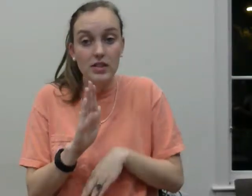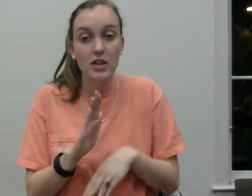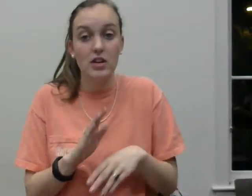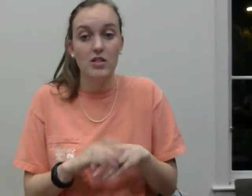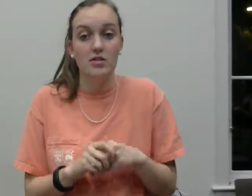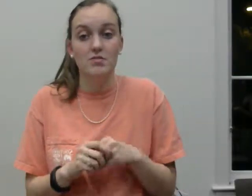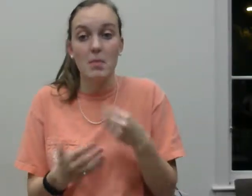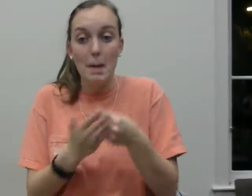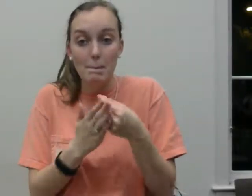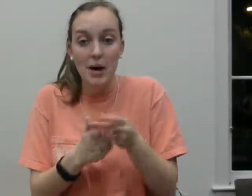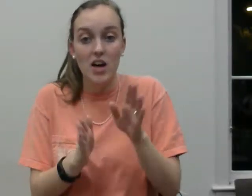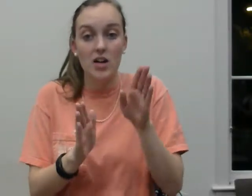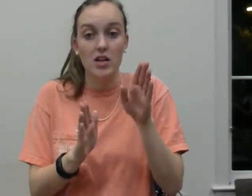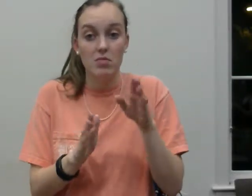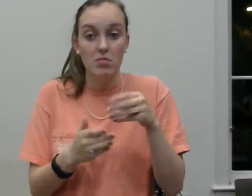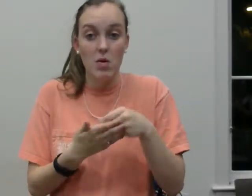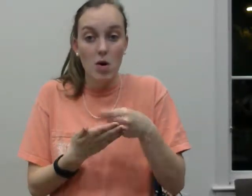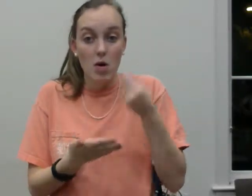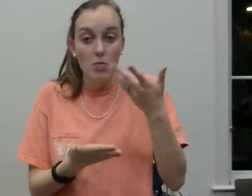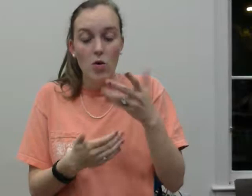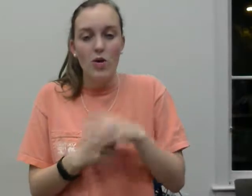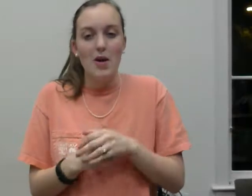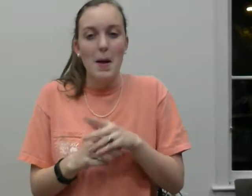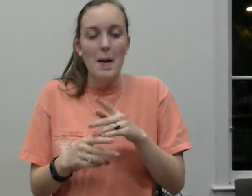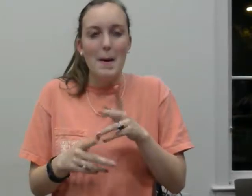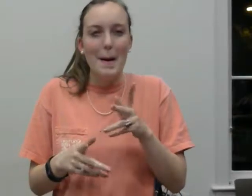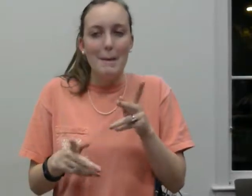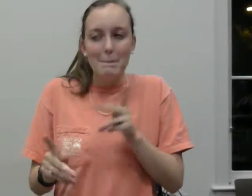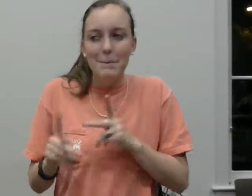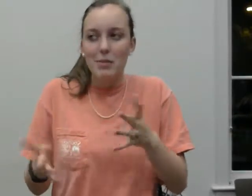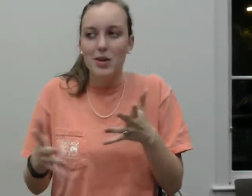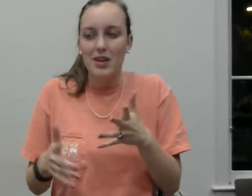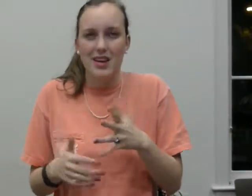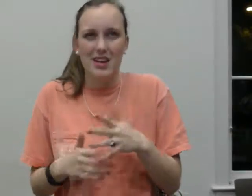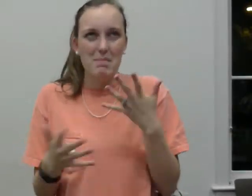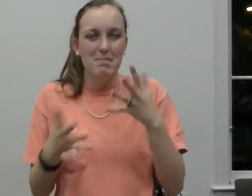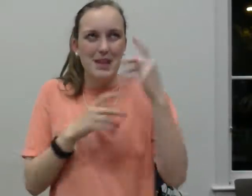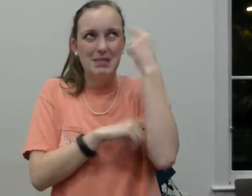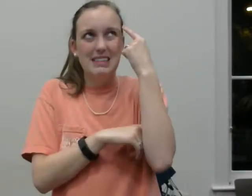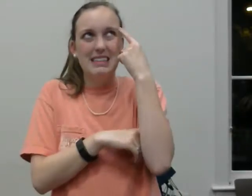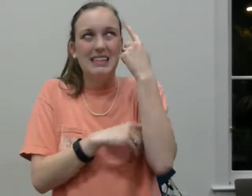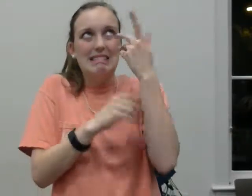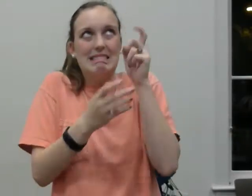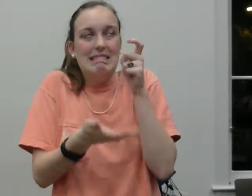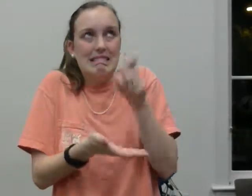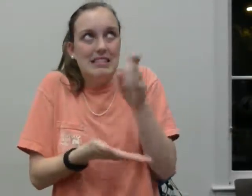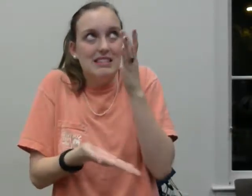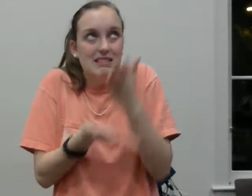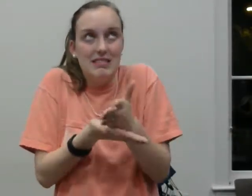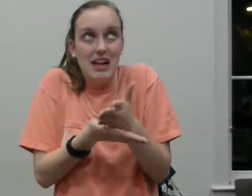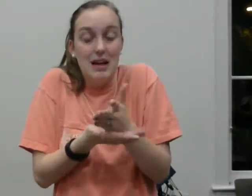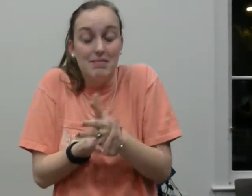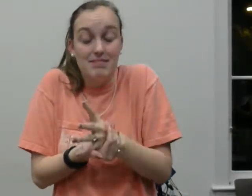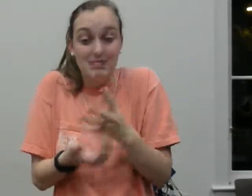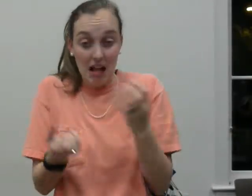and say, hey, maybe this isn't the fight worth fighting anymore. So we see a lot of similarities between the American Revolution and war